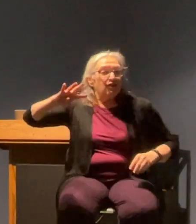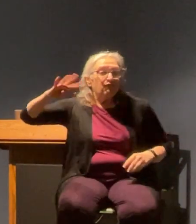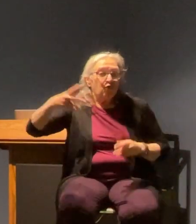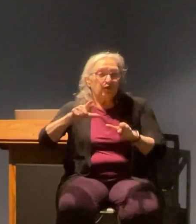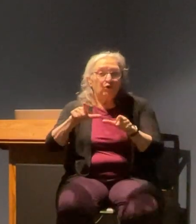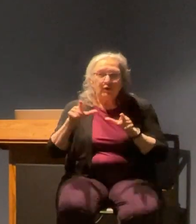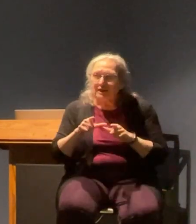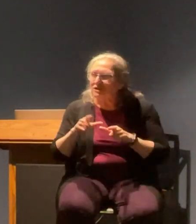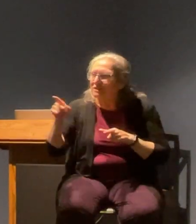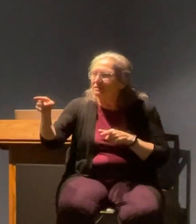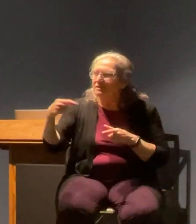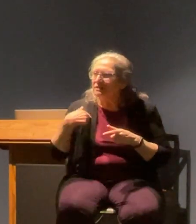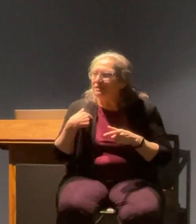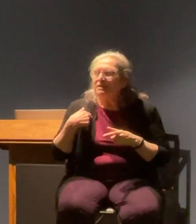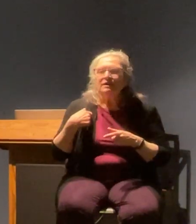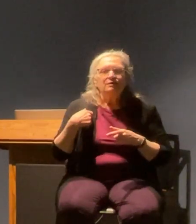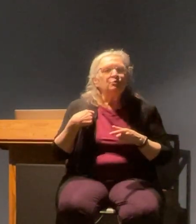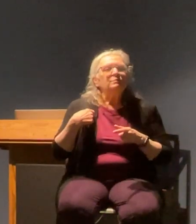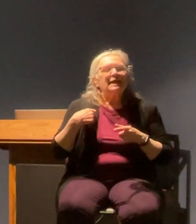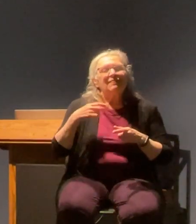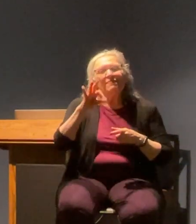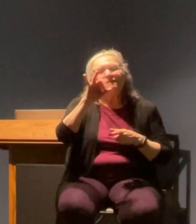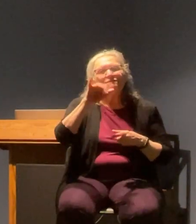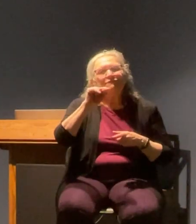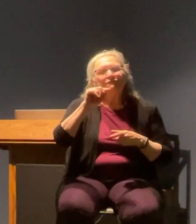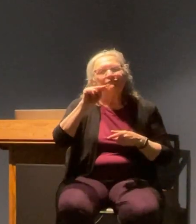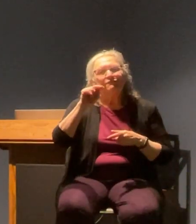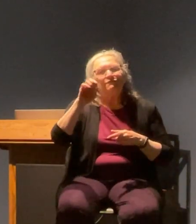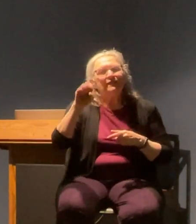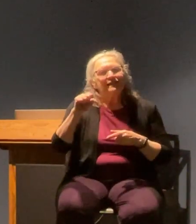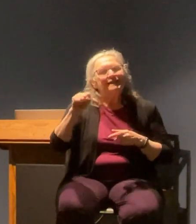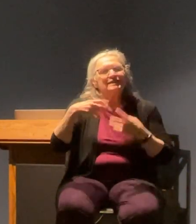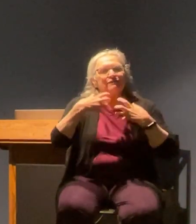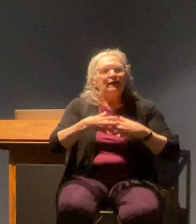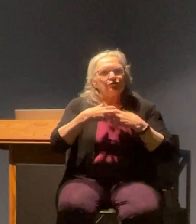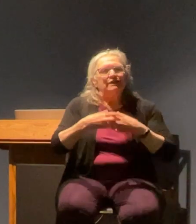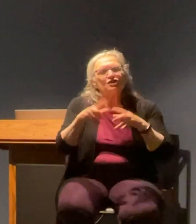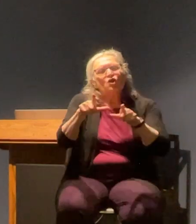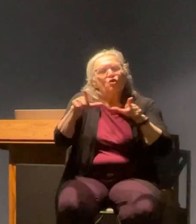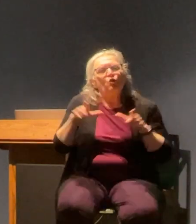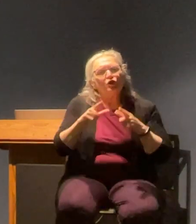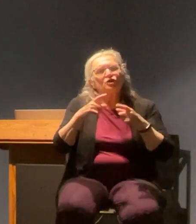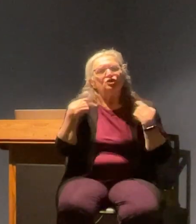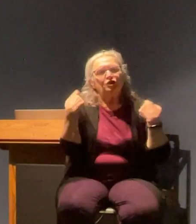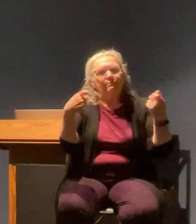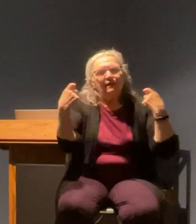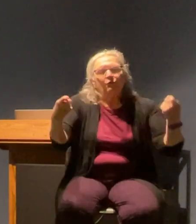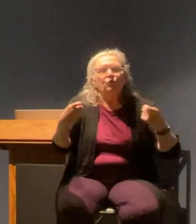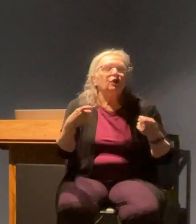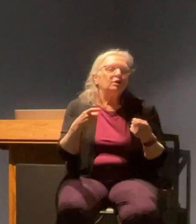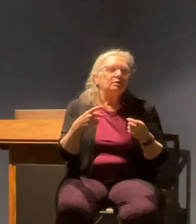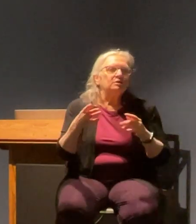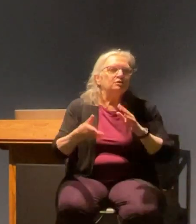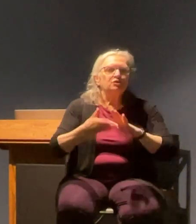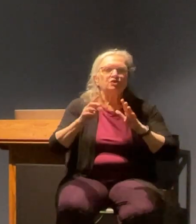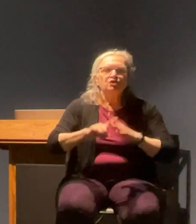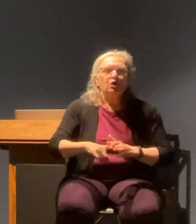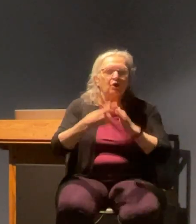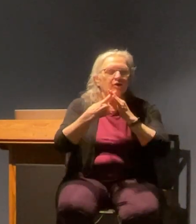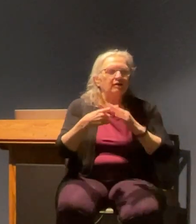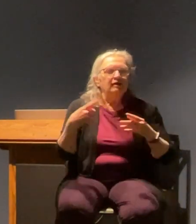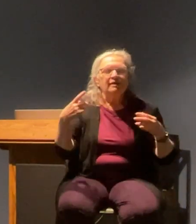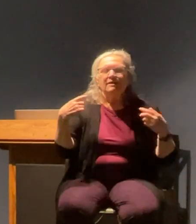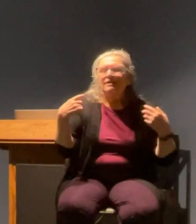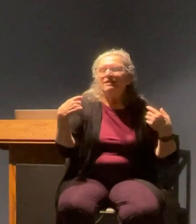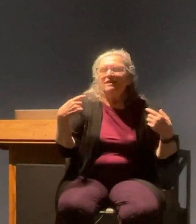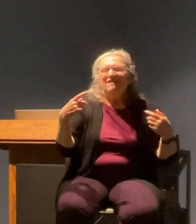shout out to my partners here today, we'll be at the Fitness Factory, a local fitness gym where we'll be launching a fitness and wellness program. Where's that? It's in